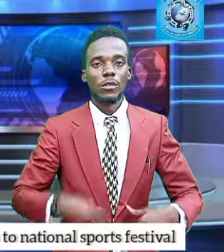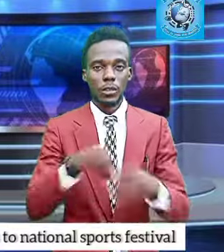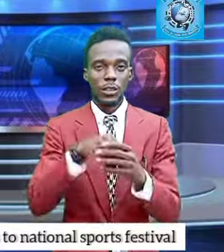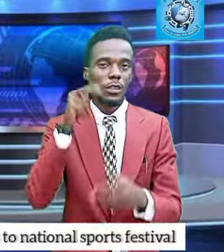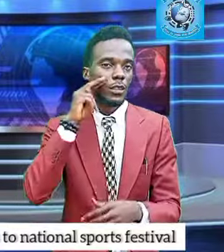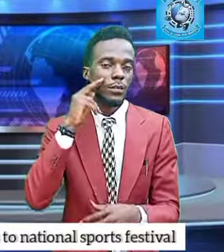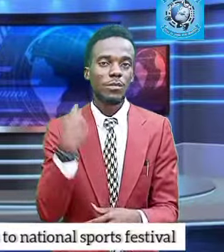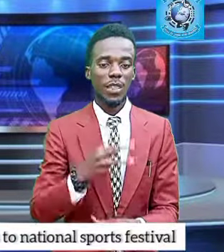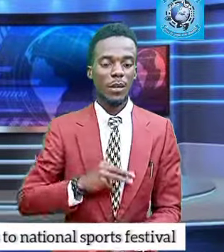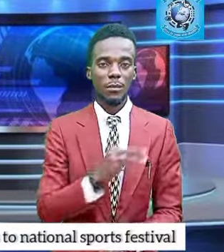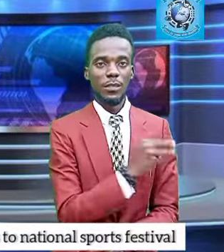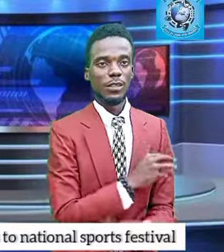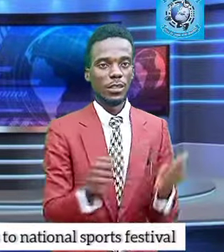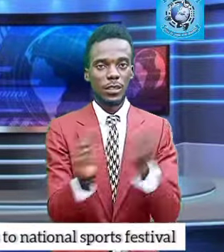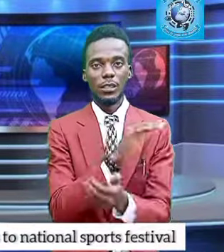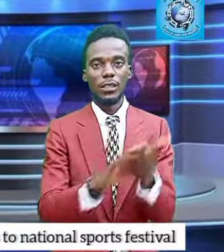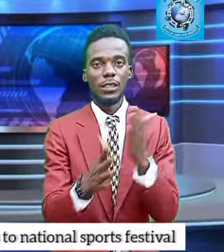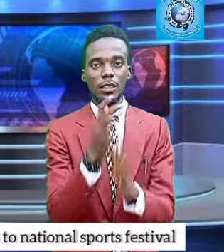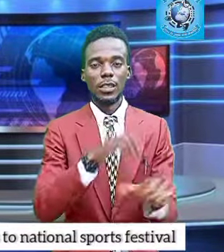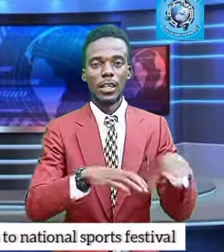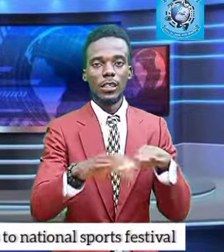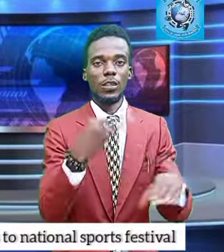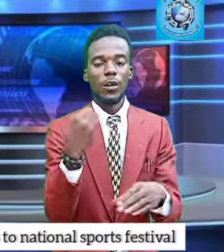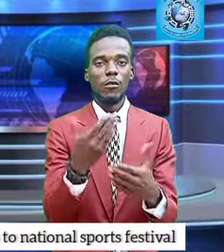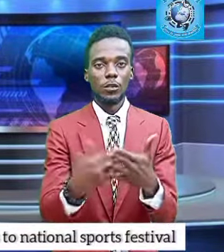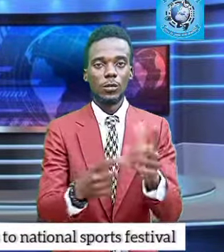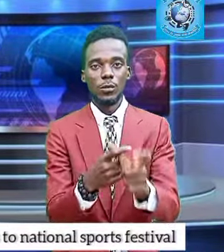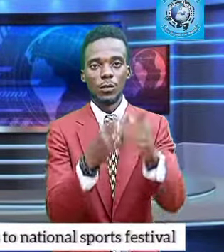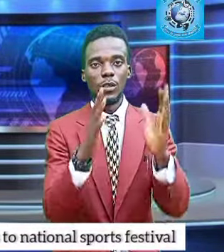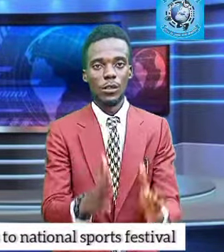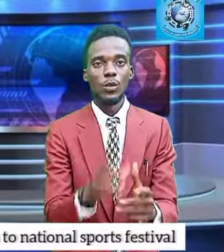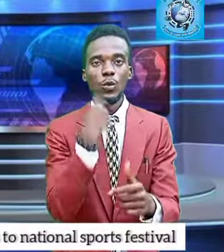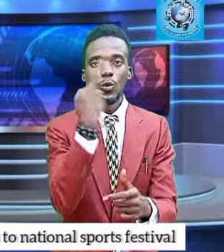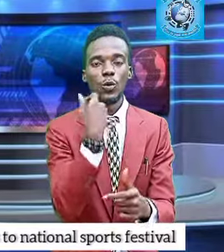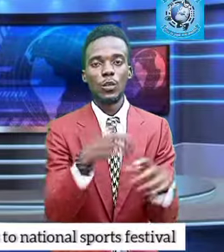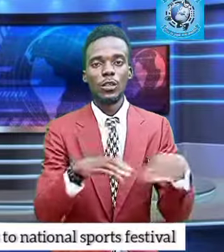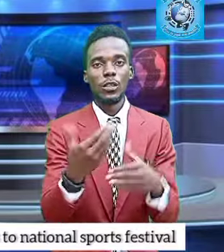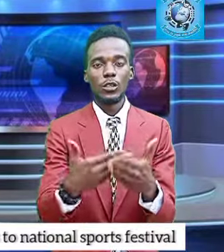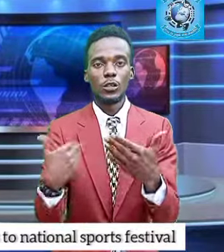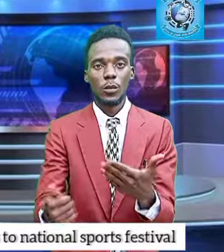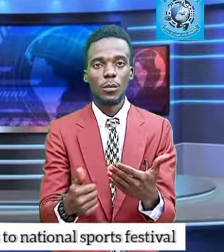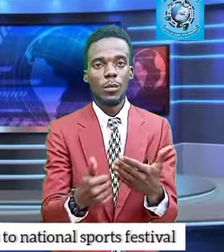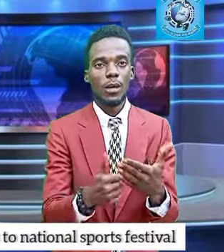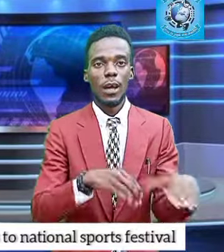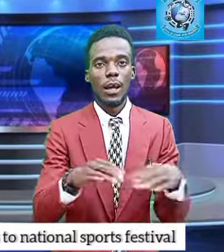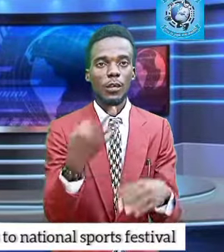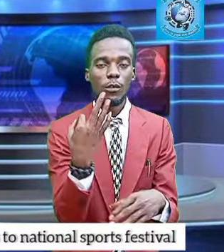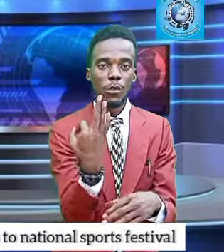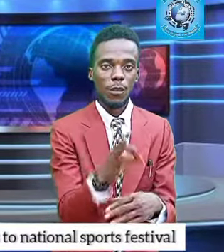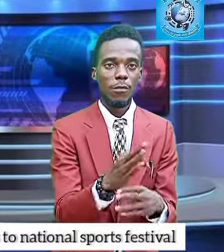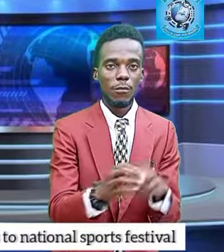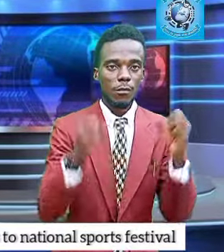The ministry condemns the action of some athletics who engage in some unwarranted acts of protest and